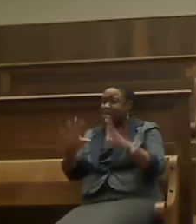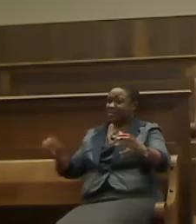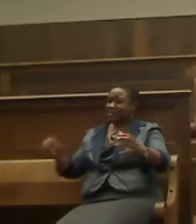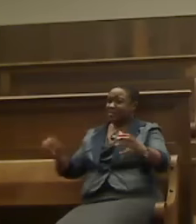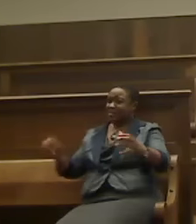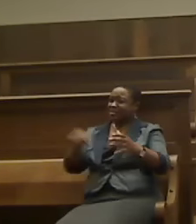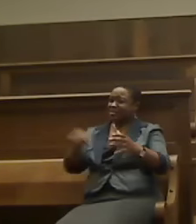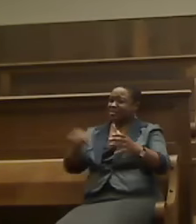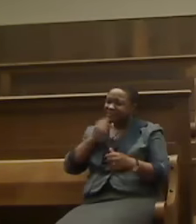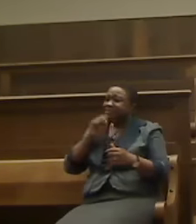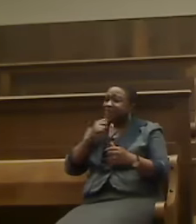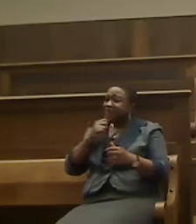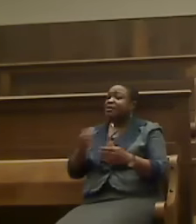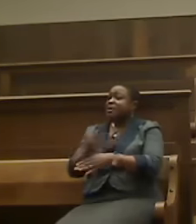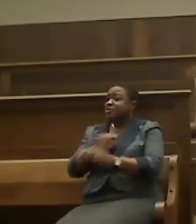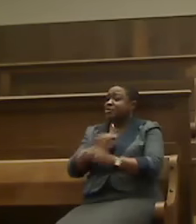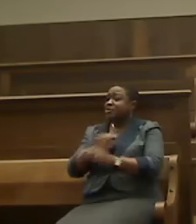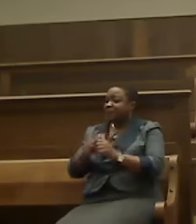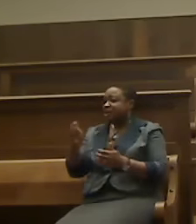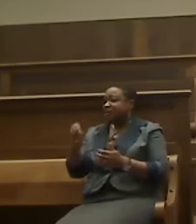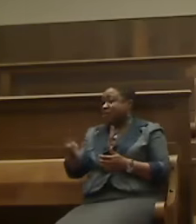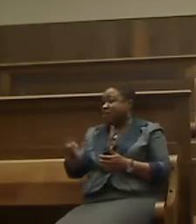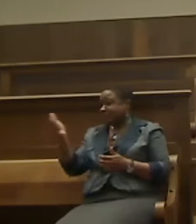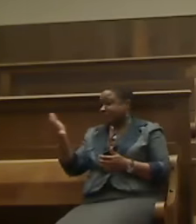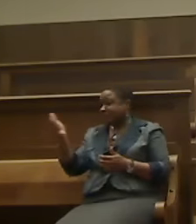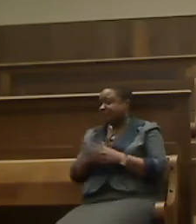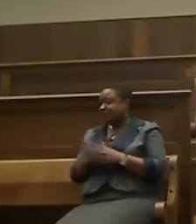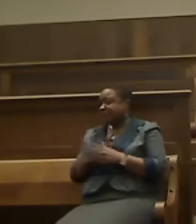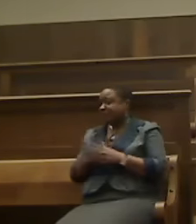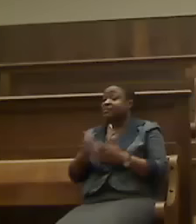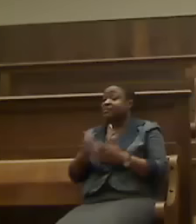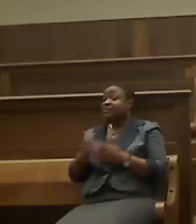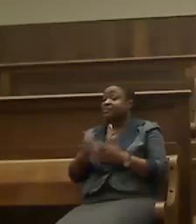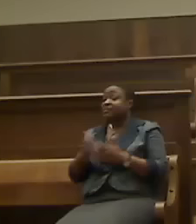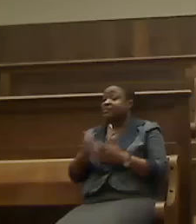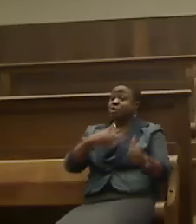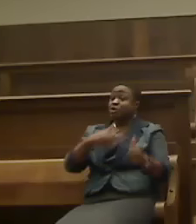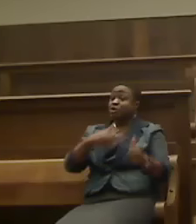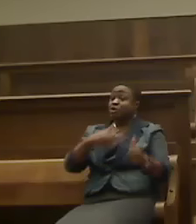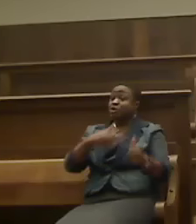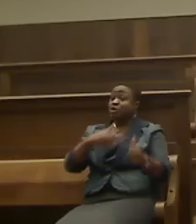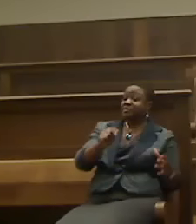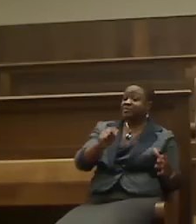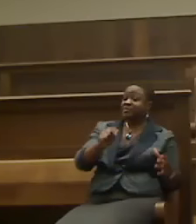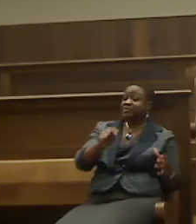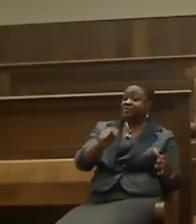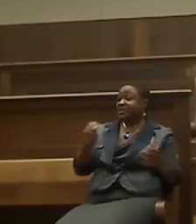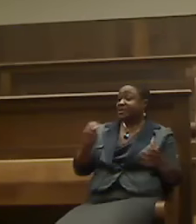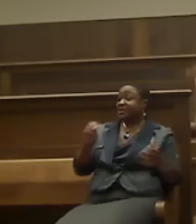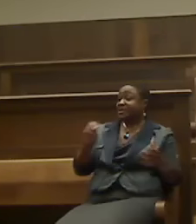found it by eliminating GMOs. Then there's the religious groups that think GMO means God move